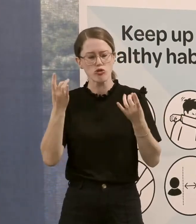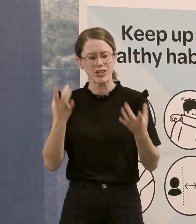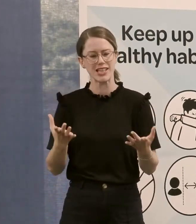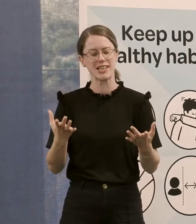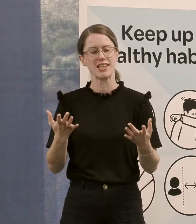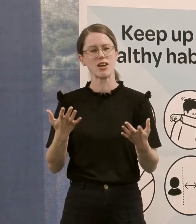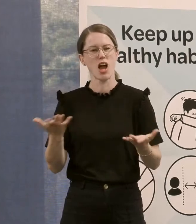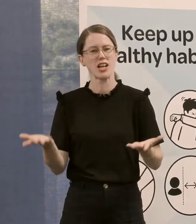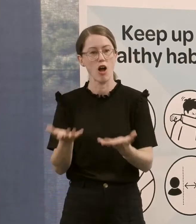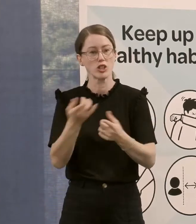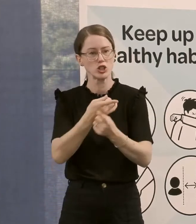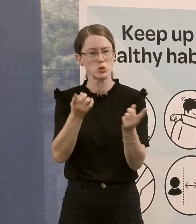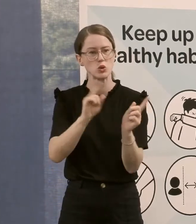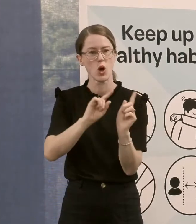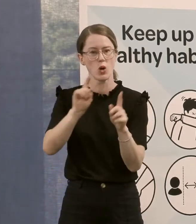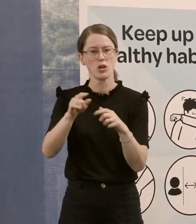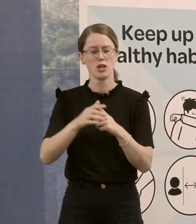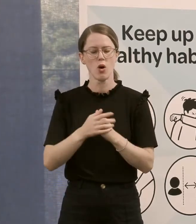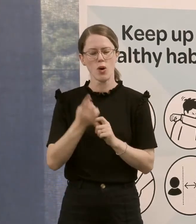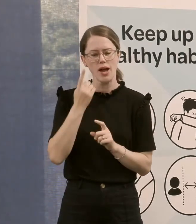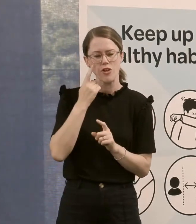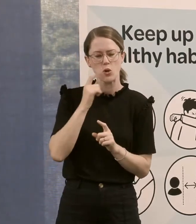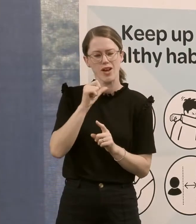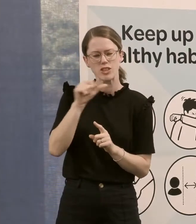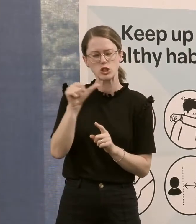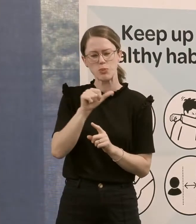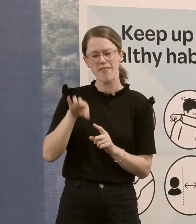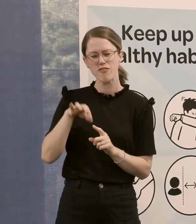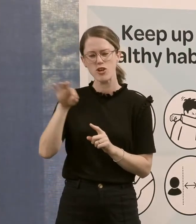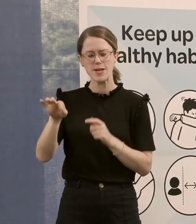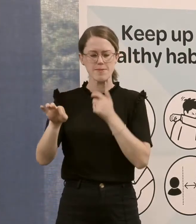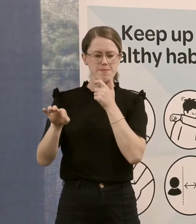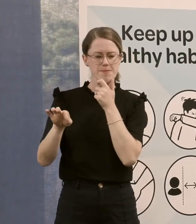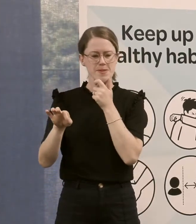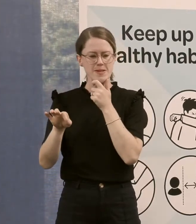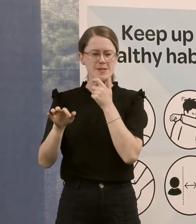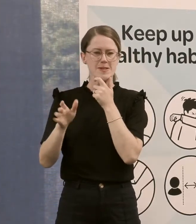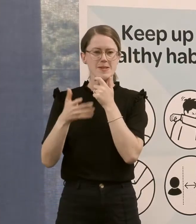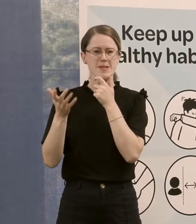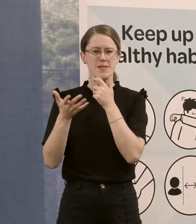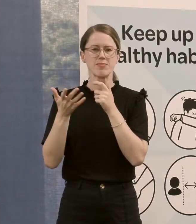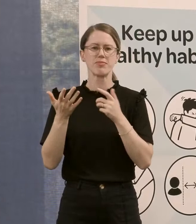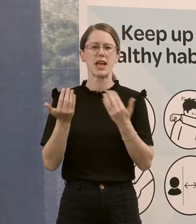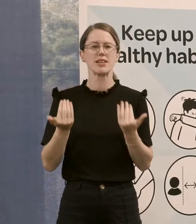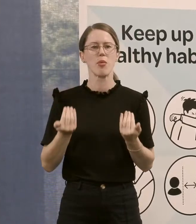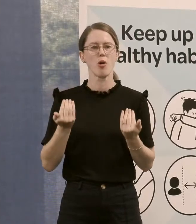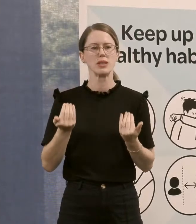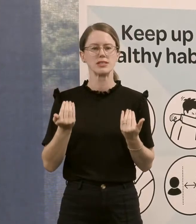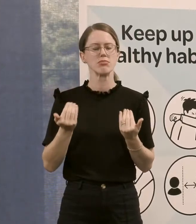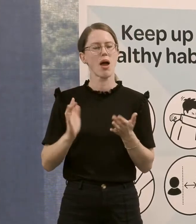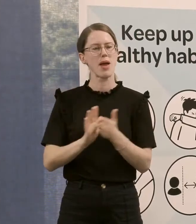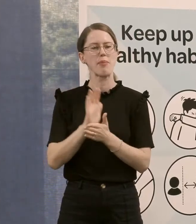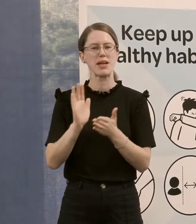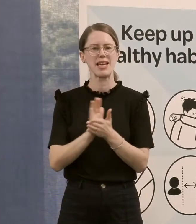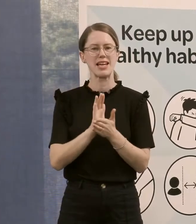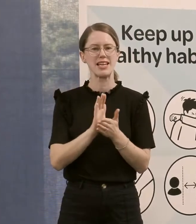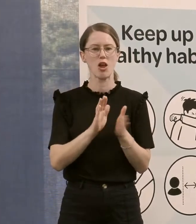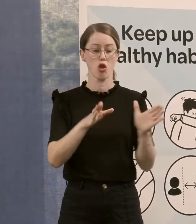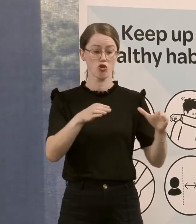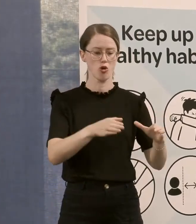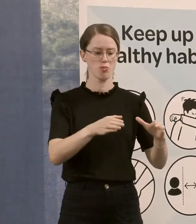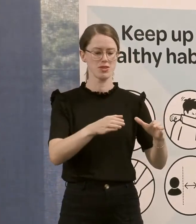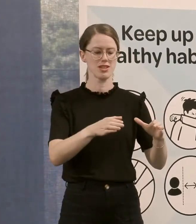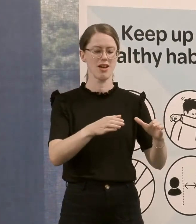it. We've had a look at whether to provide it for free for everybody, and at the moment I'm really pleased that we've had that extension